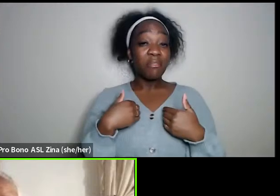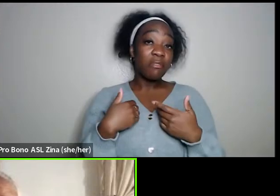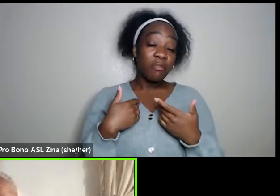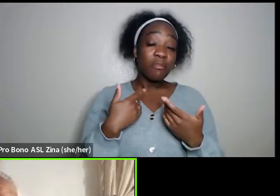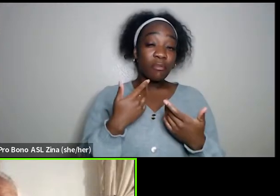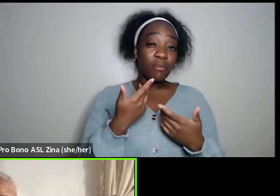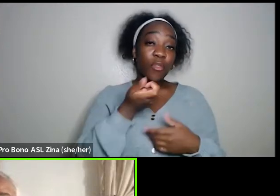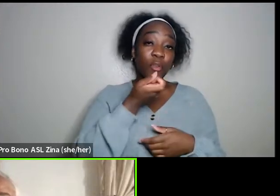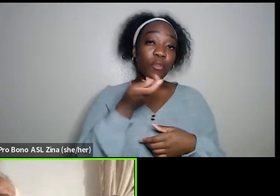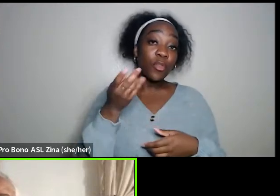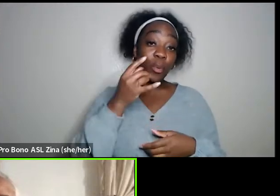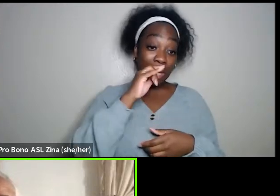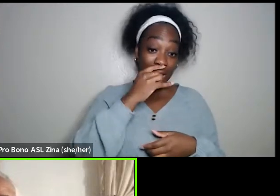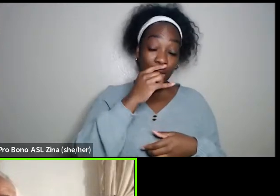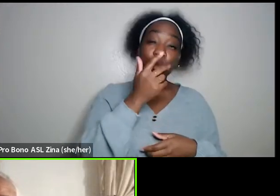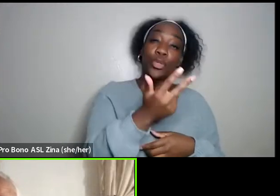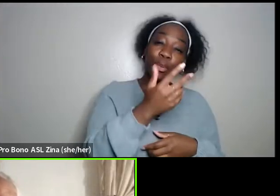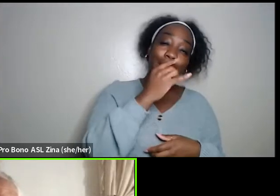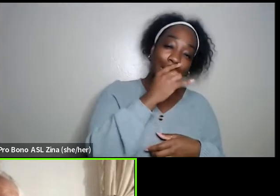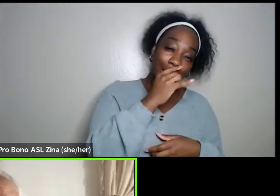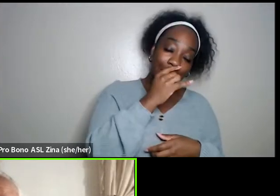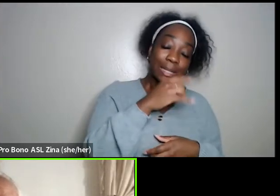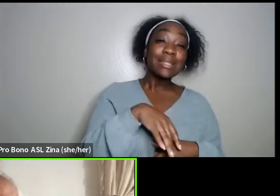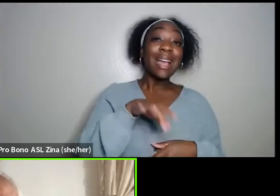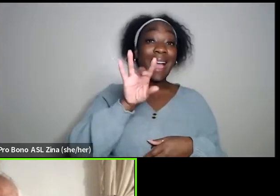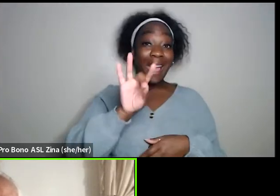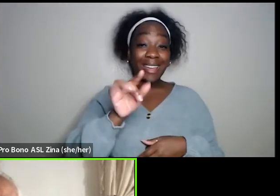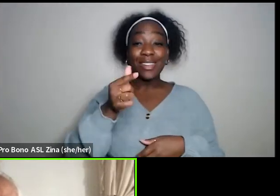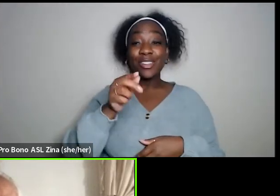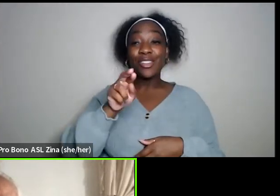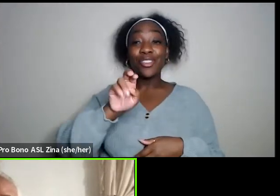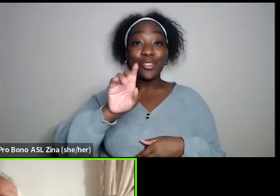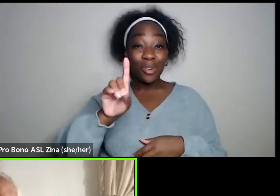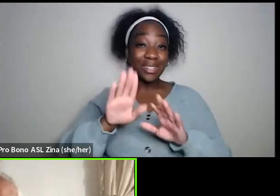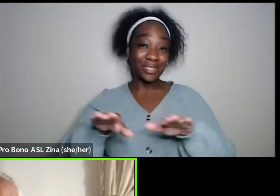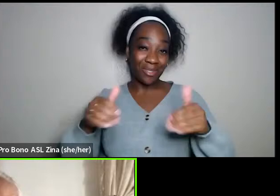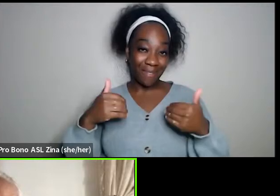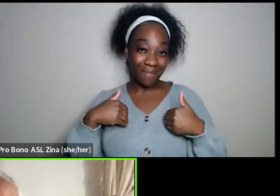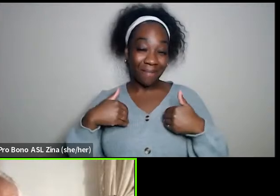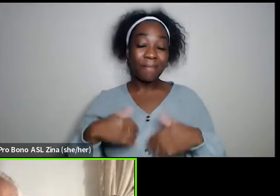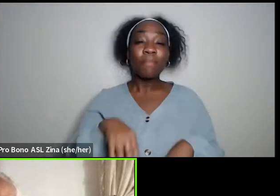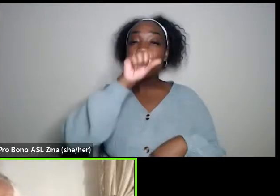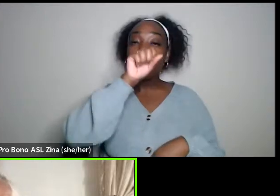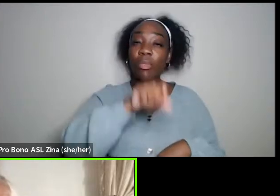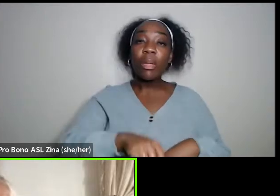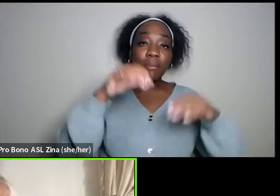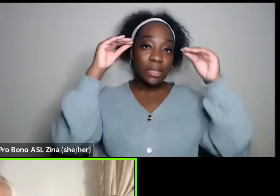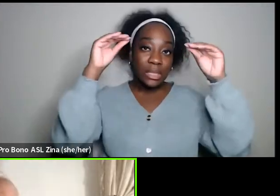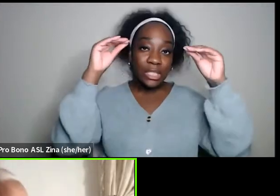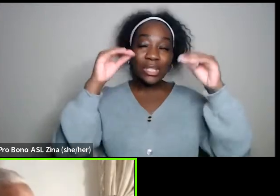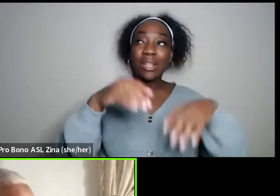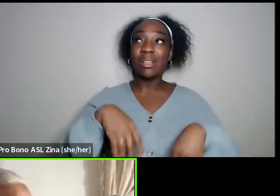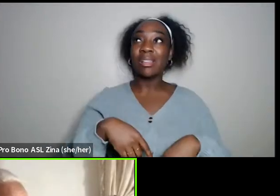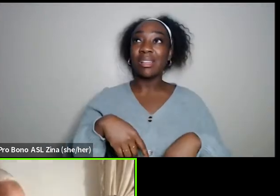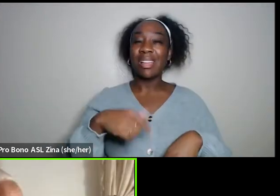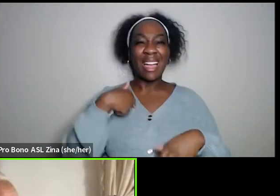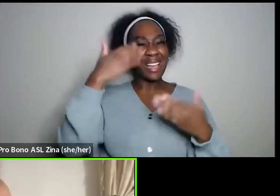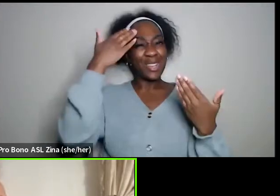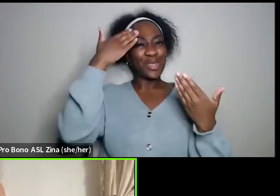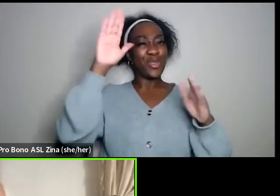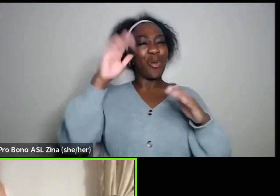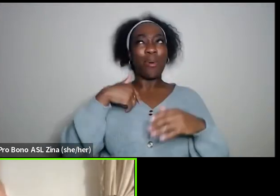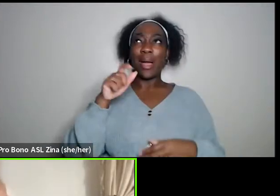and 8 grandkids, 3 kids, 8 grandkids. I love teaching. I didn't know I was going to have